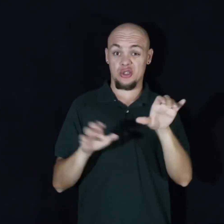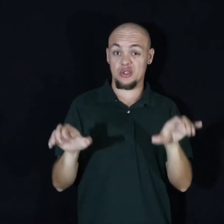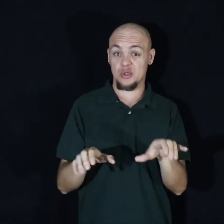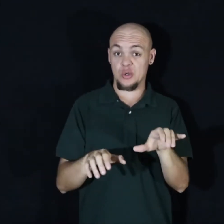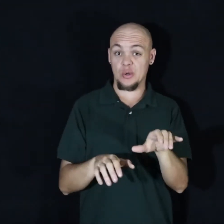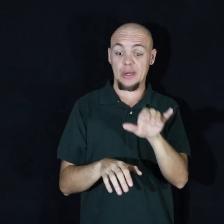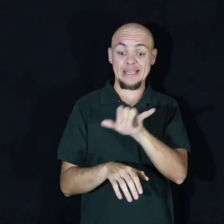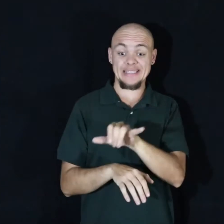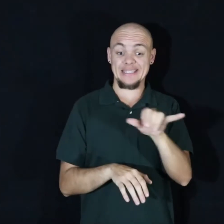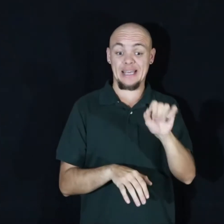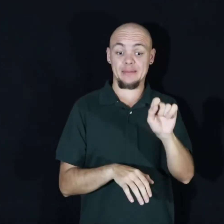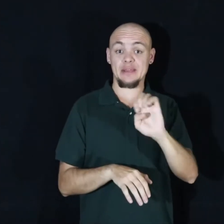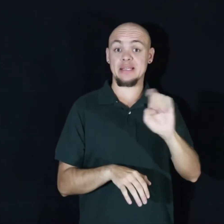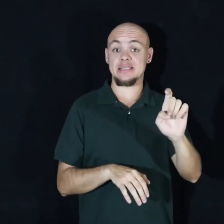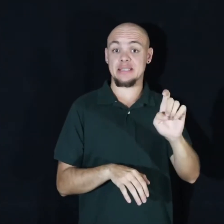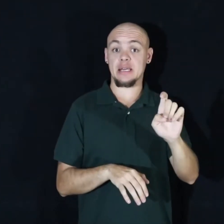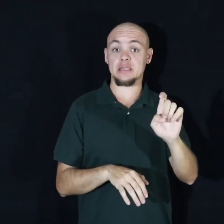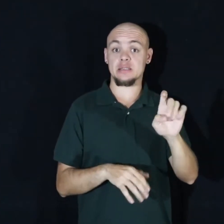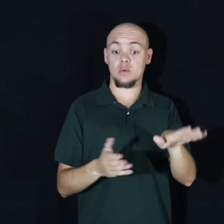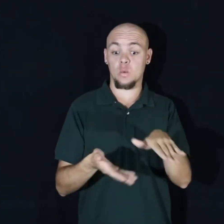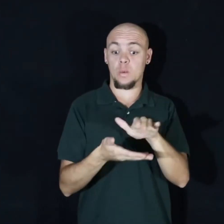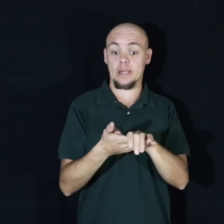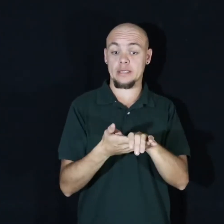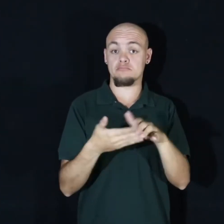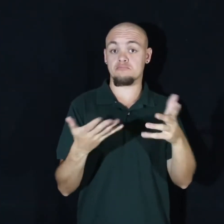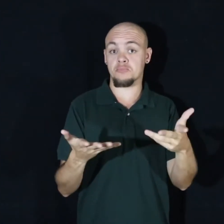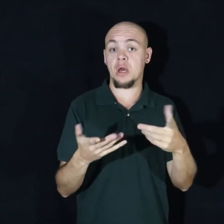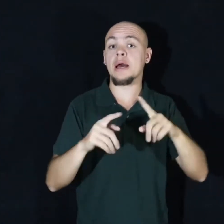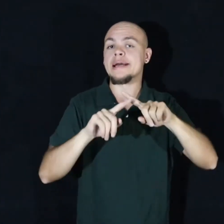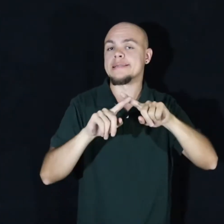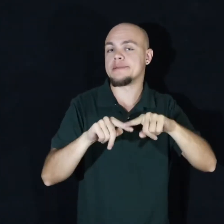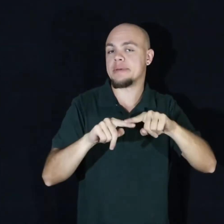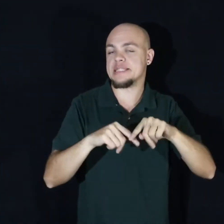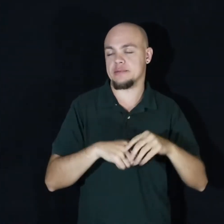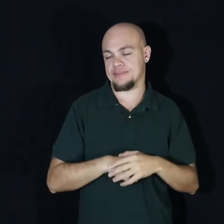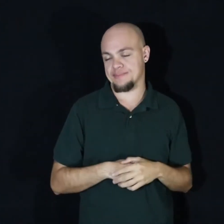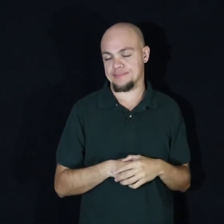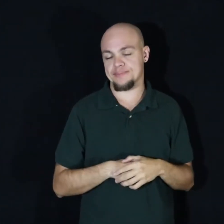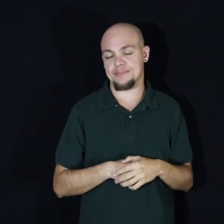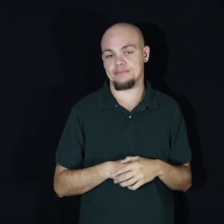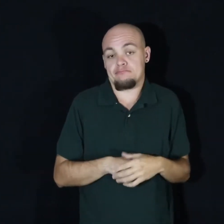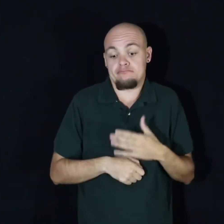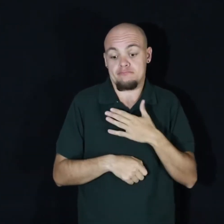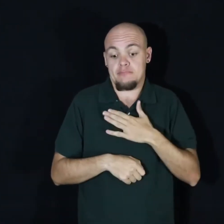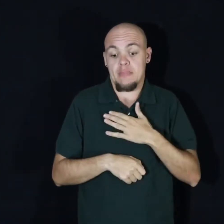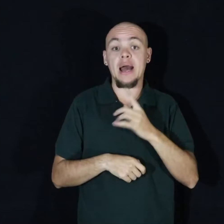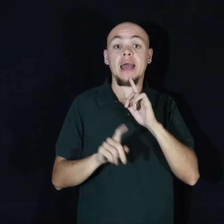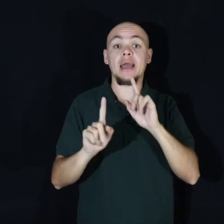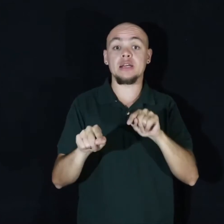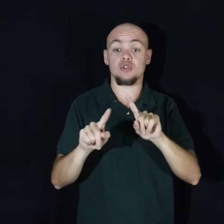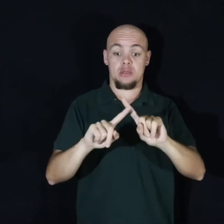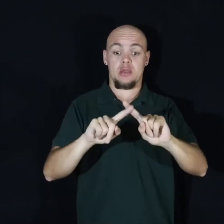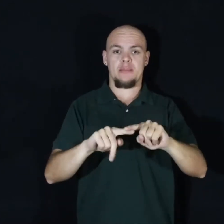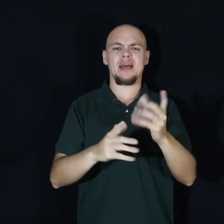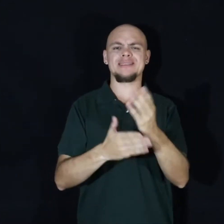should clergy officiate same-sex weddings? And I'm going to say it depends. It really